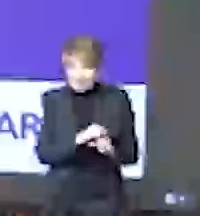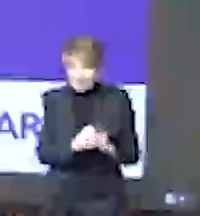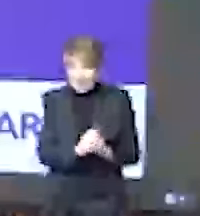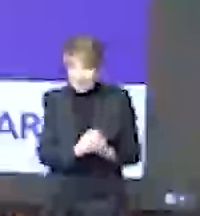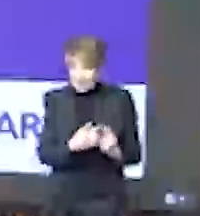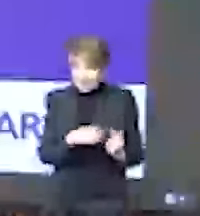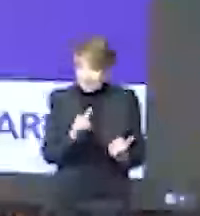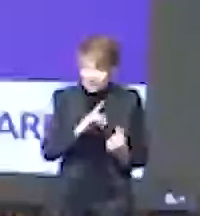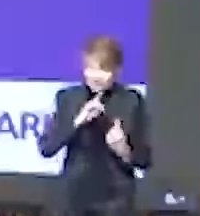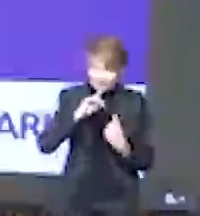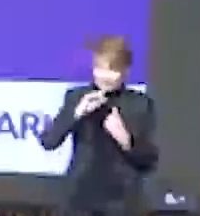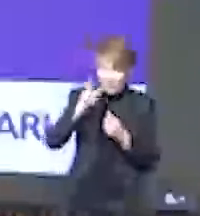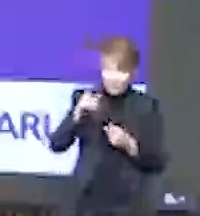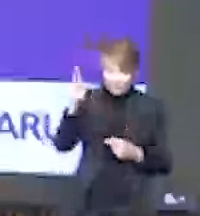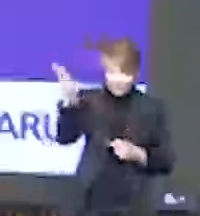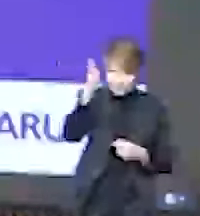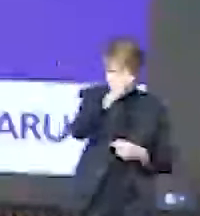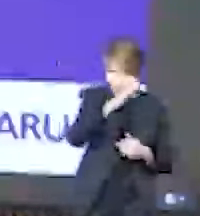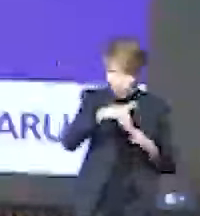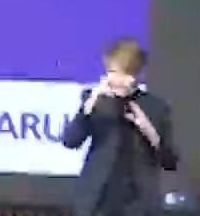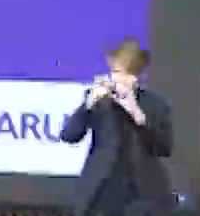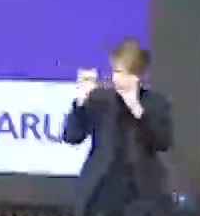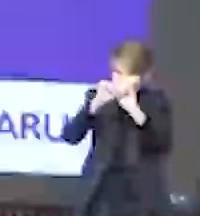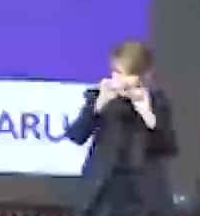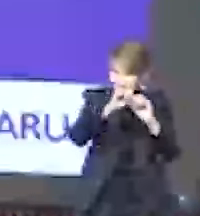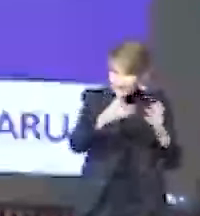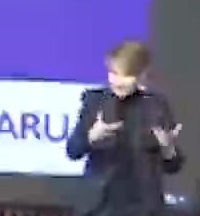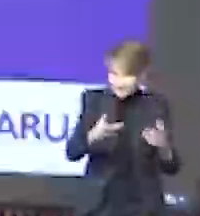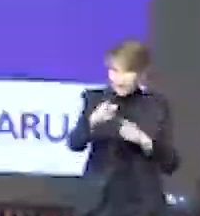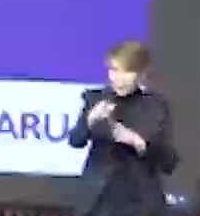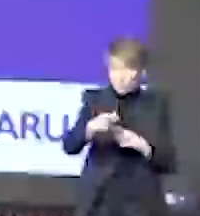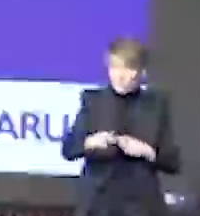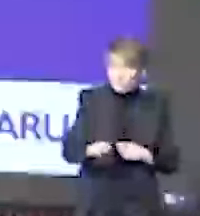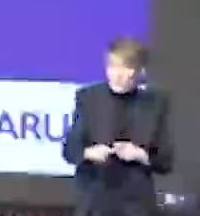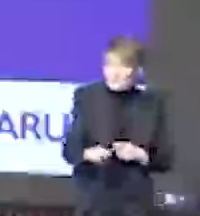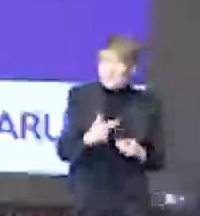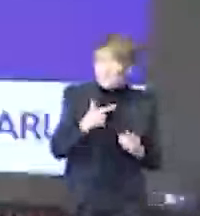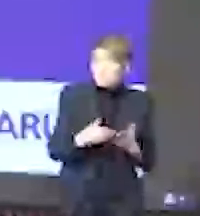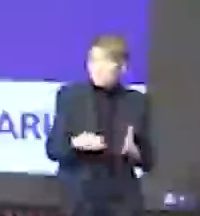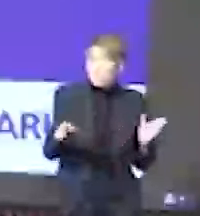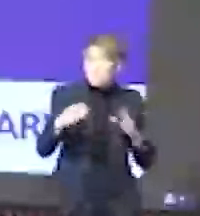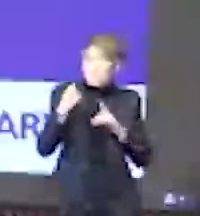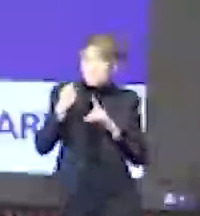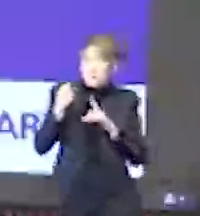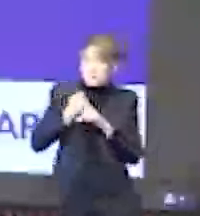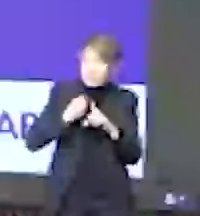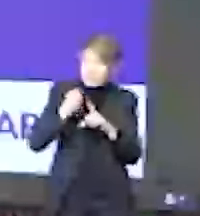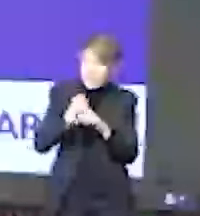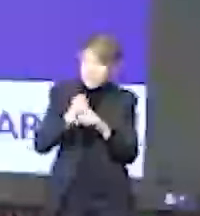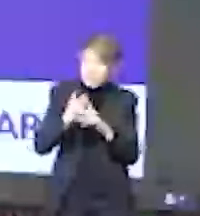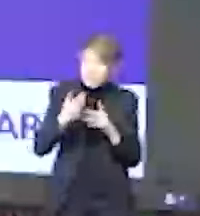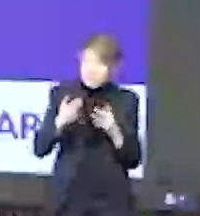about the state of the system, and then figuring out with your members, when you're doing your broader advocacy piece, what